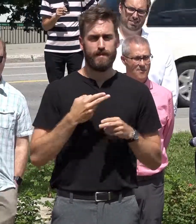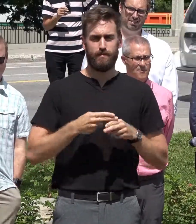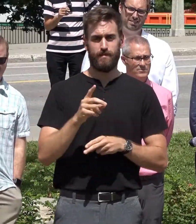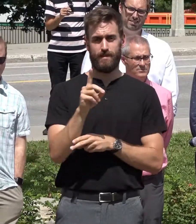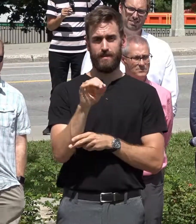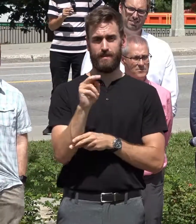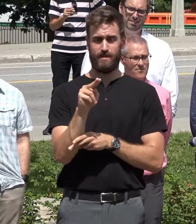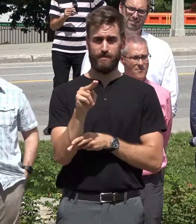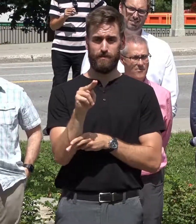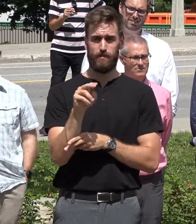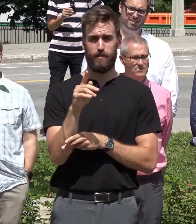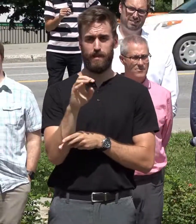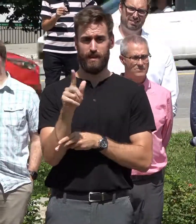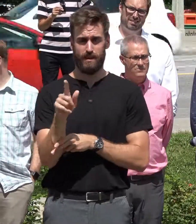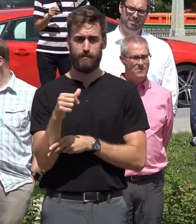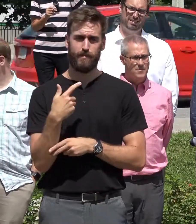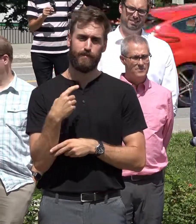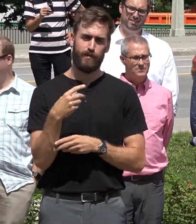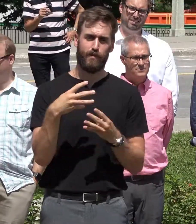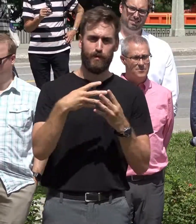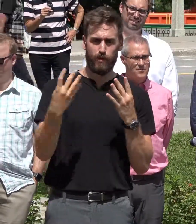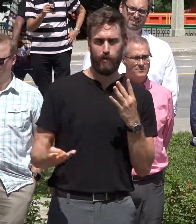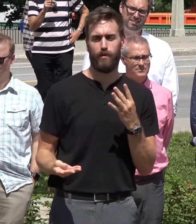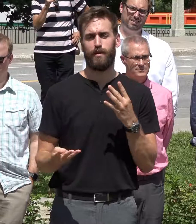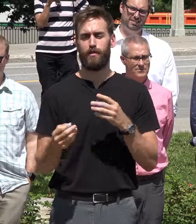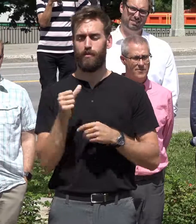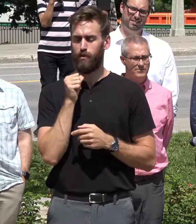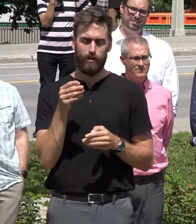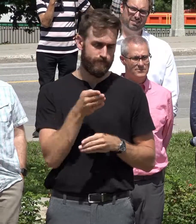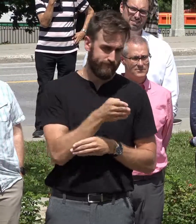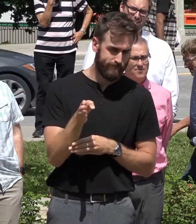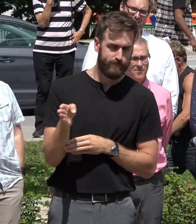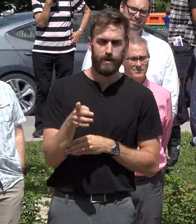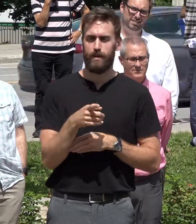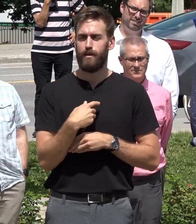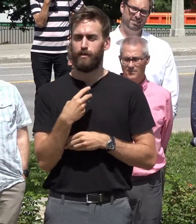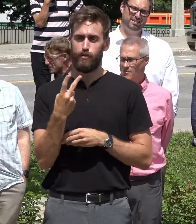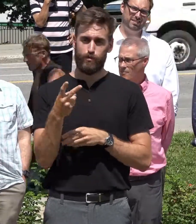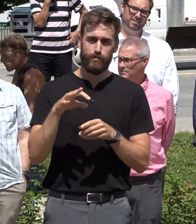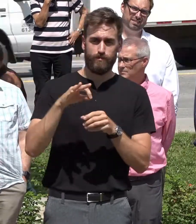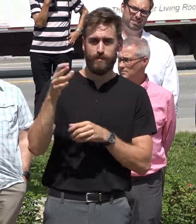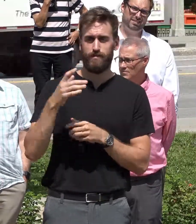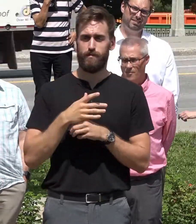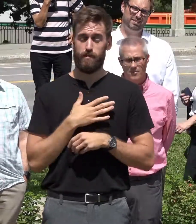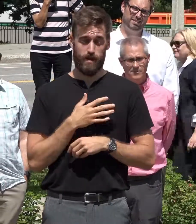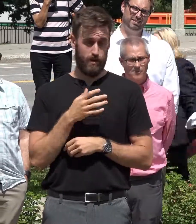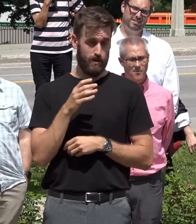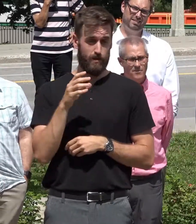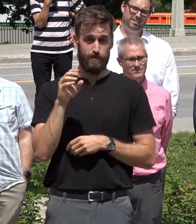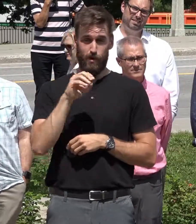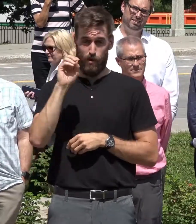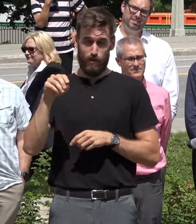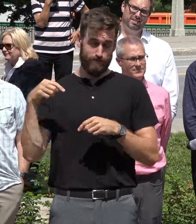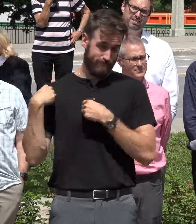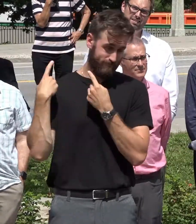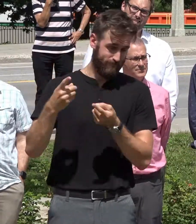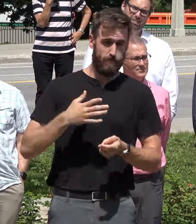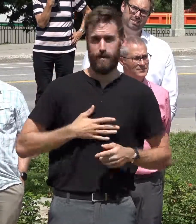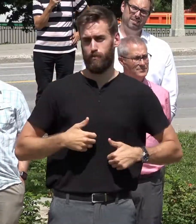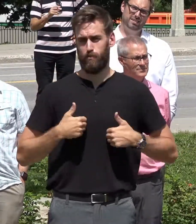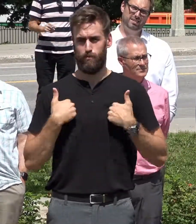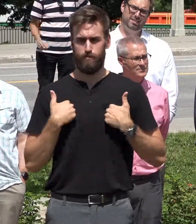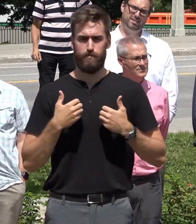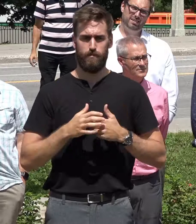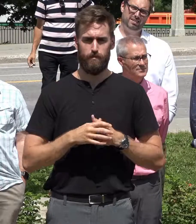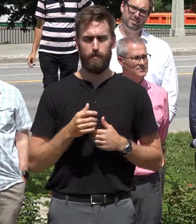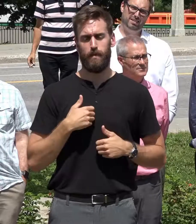I'm a queer, non-binary, 2S LGBTQI rights advocate, and I've called Ottawa my home for as long as I can remember.